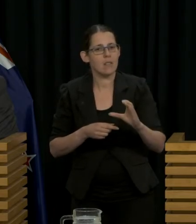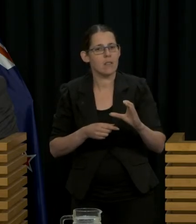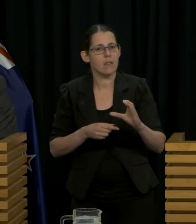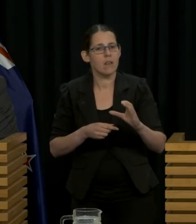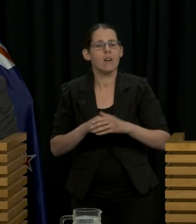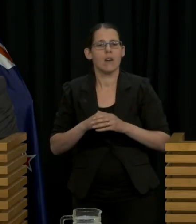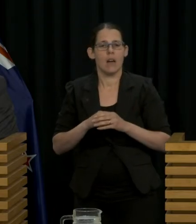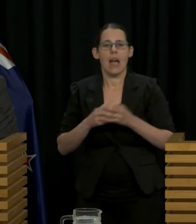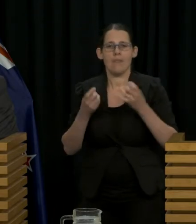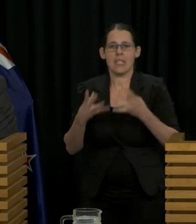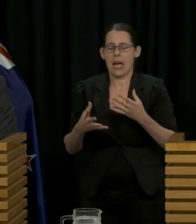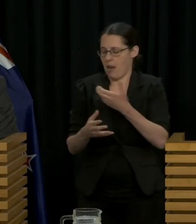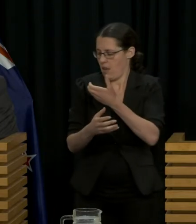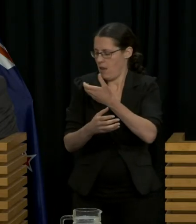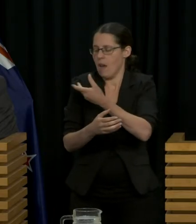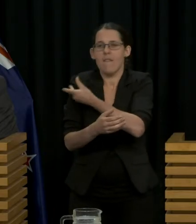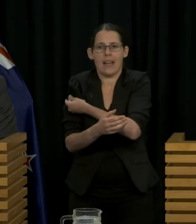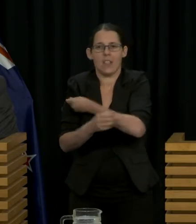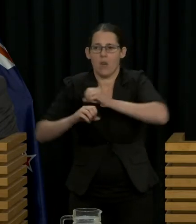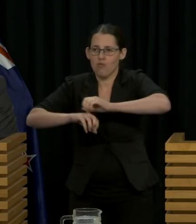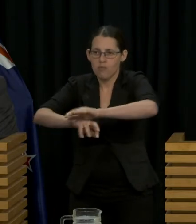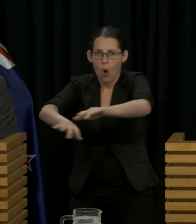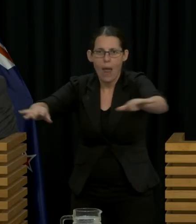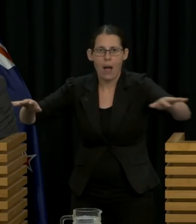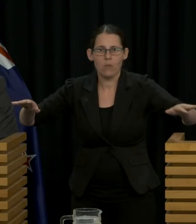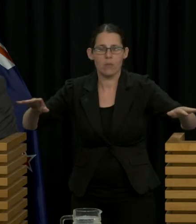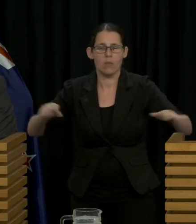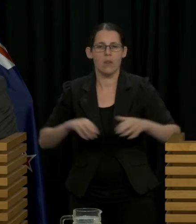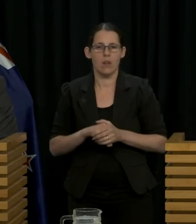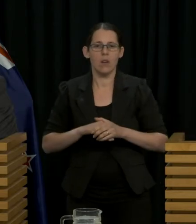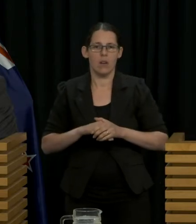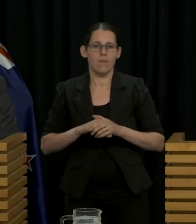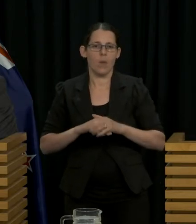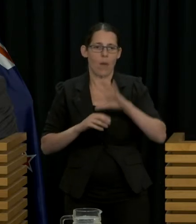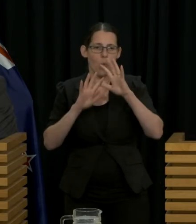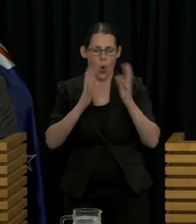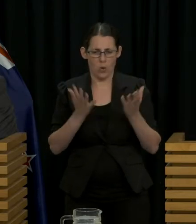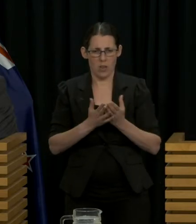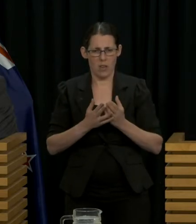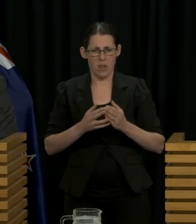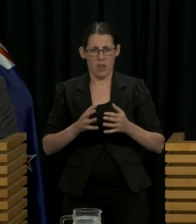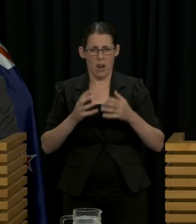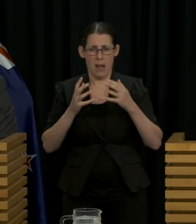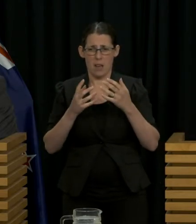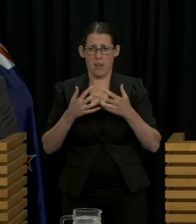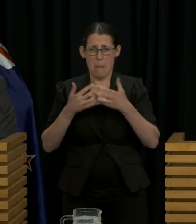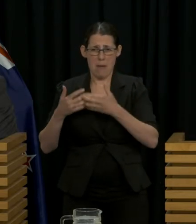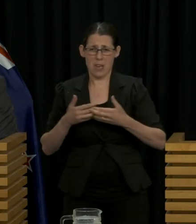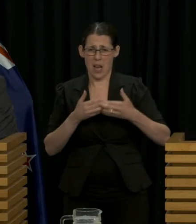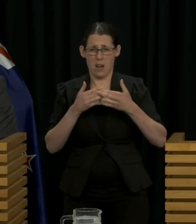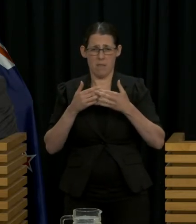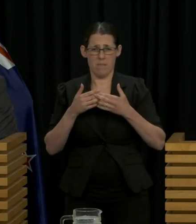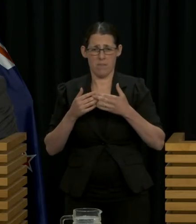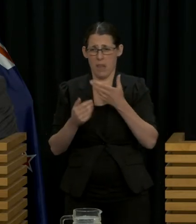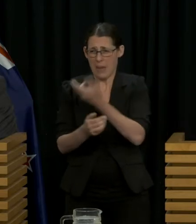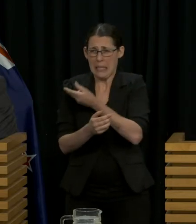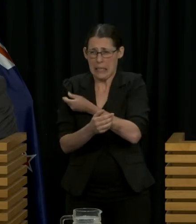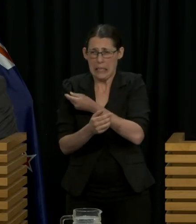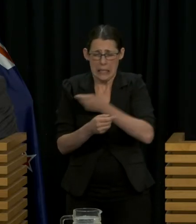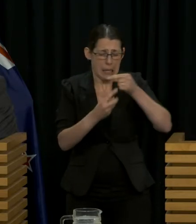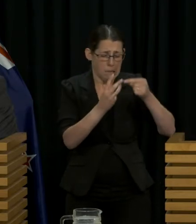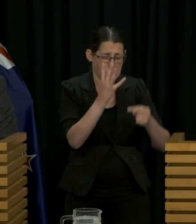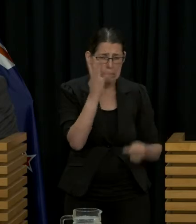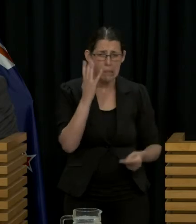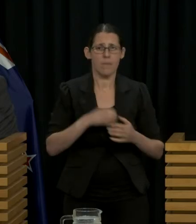more than 1 million people a day are getting vaccinated. So when you say that we're at the front of the queue for getting vaccinations, we're really going to be